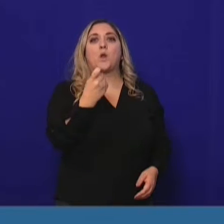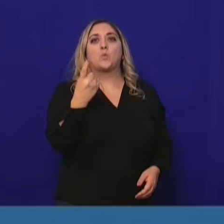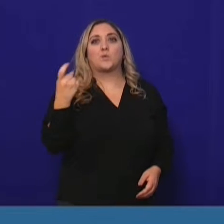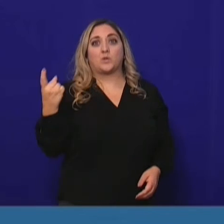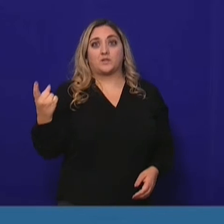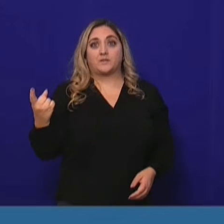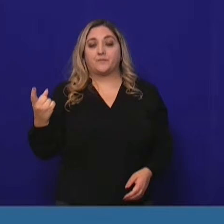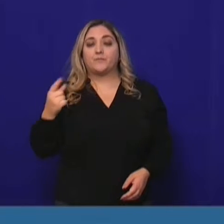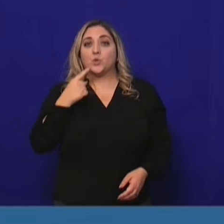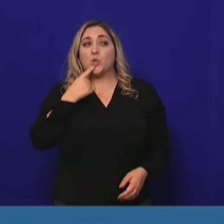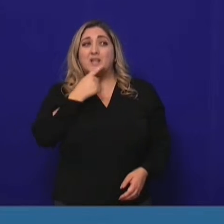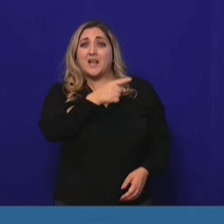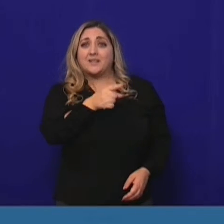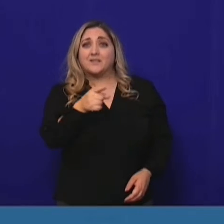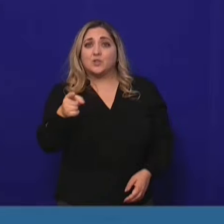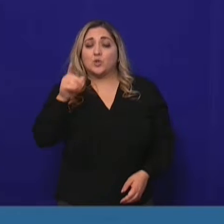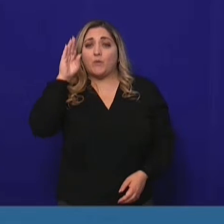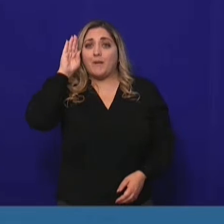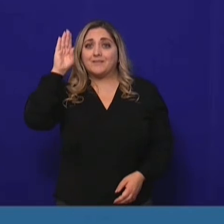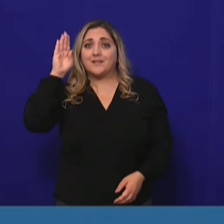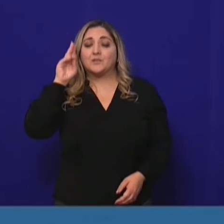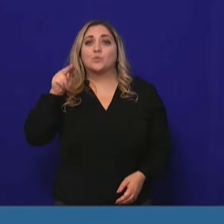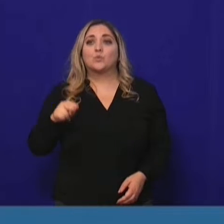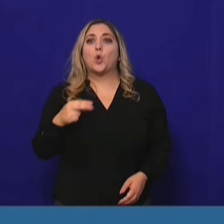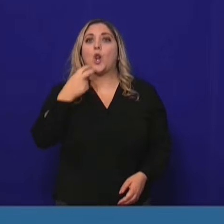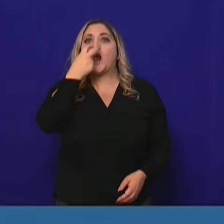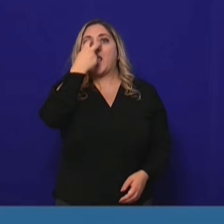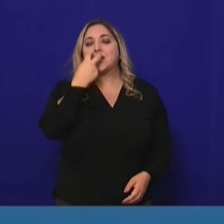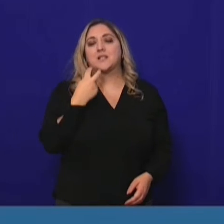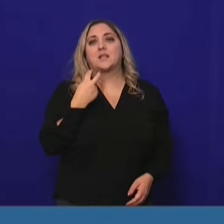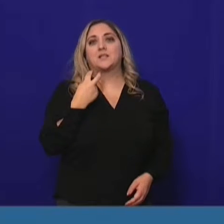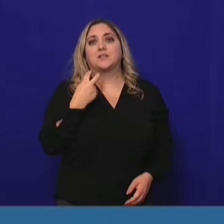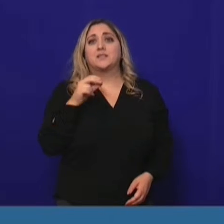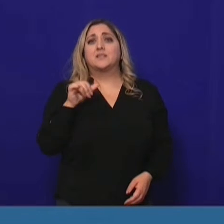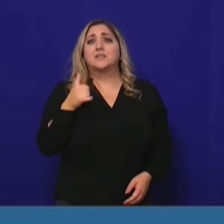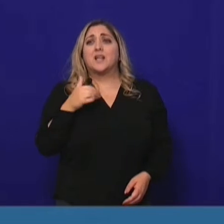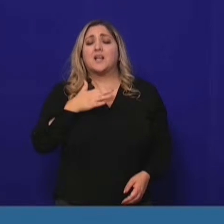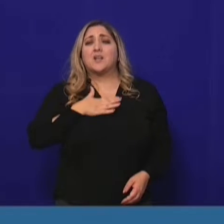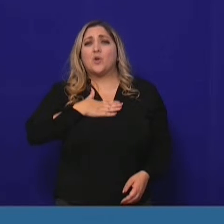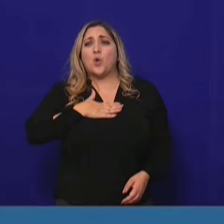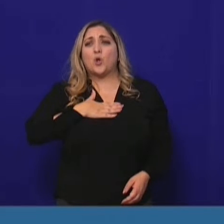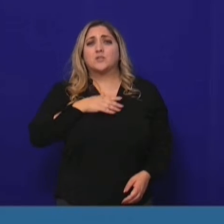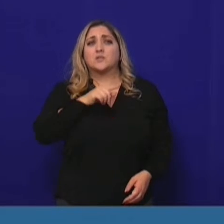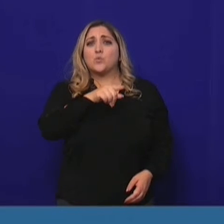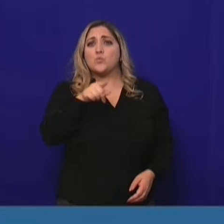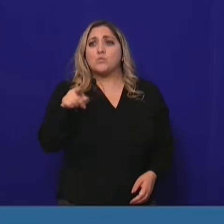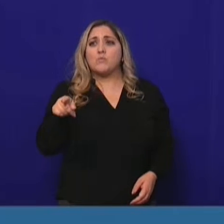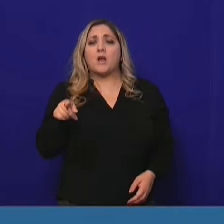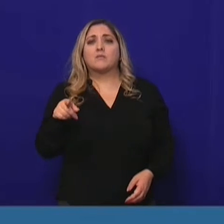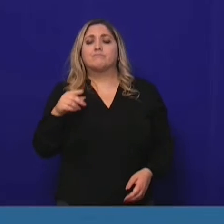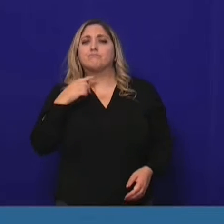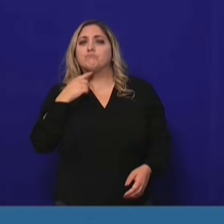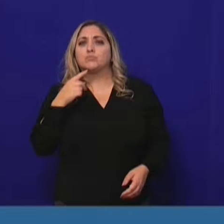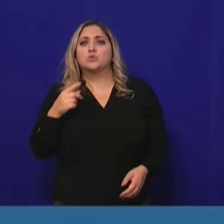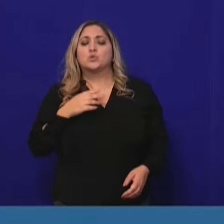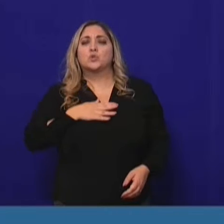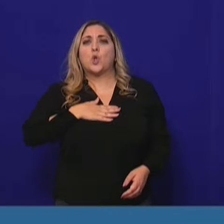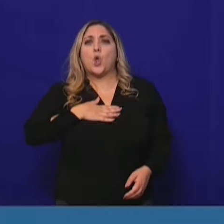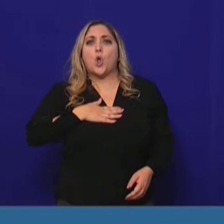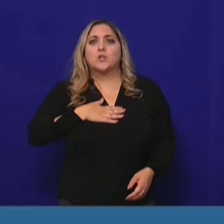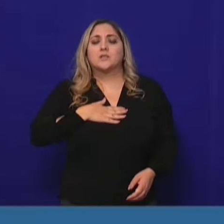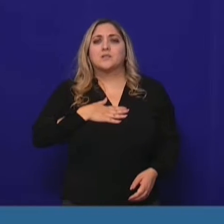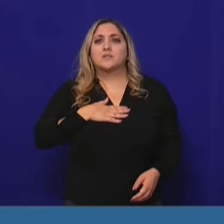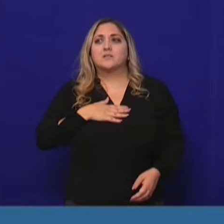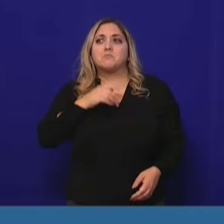il-111. U nappella minn hawn għal dawk l-anzjani li ħafna drabi kollok sintomi li forsi